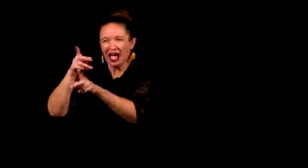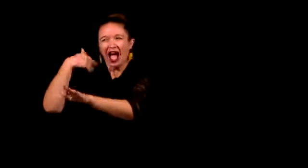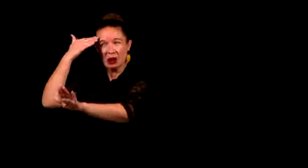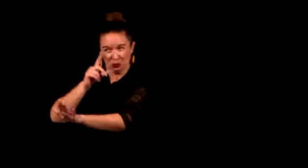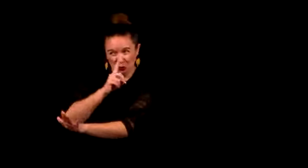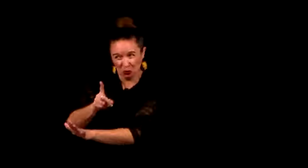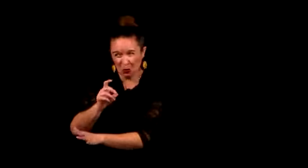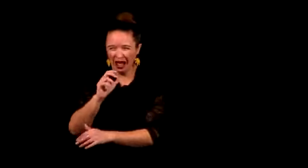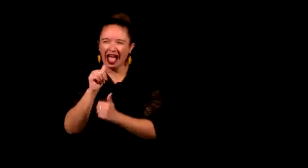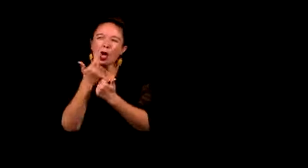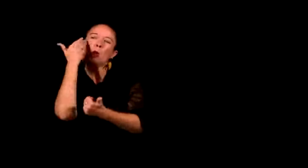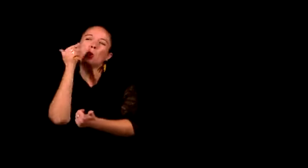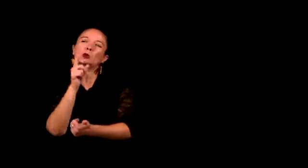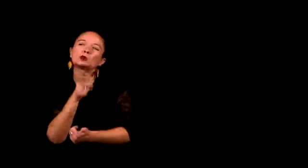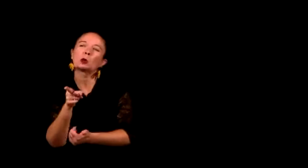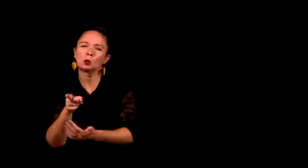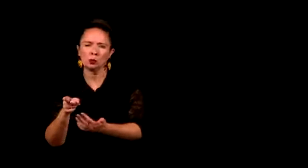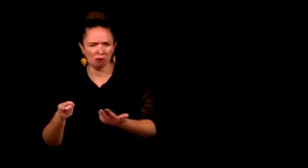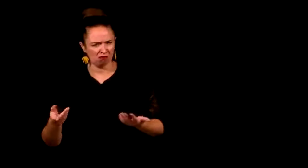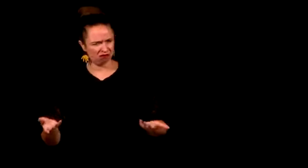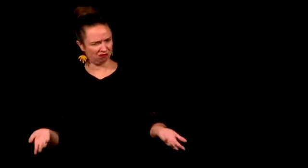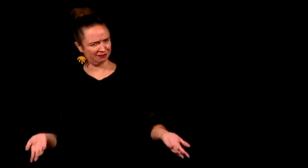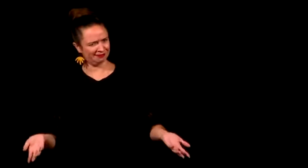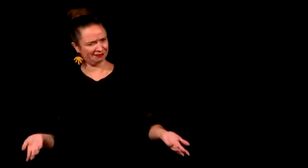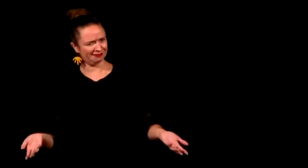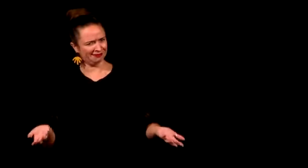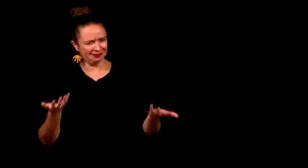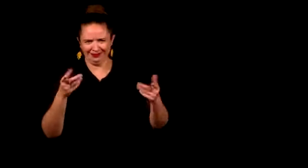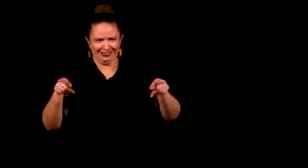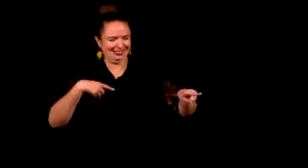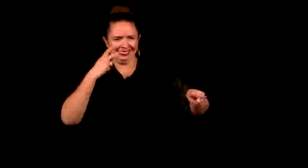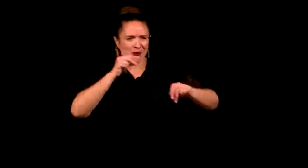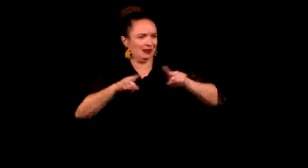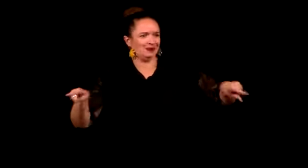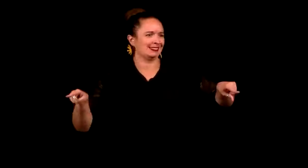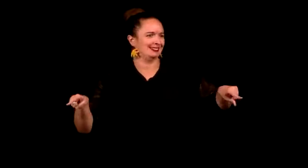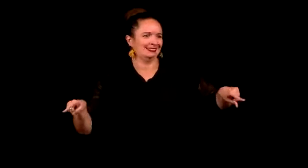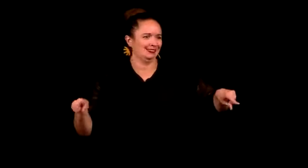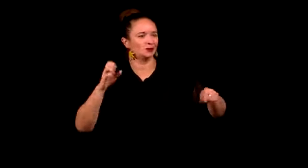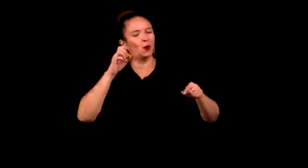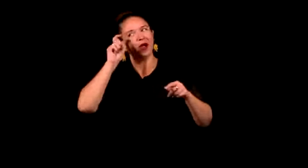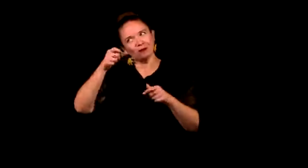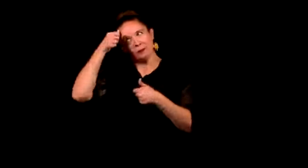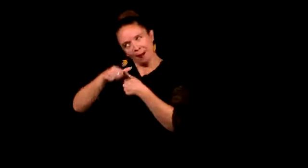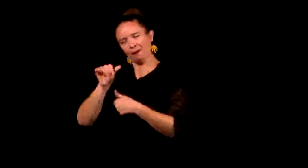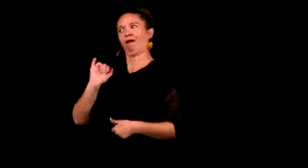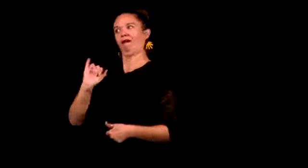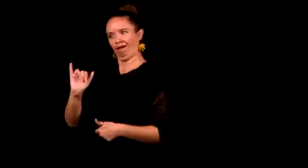us. But how do we know if it's true, not true? It's the same thing.